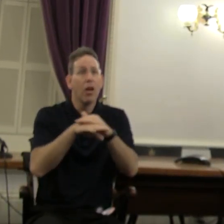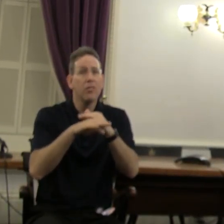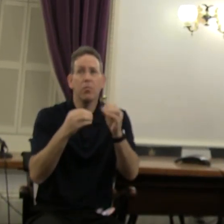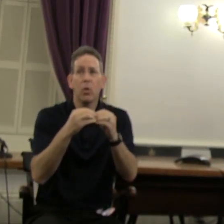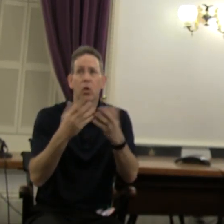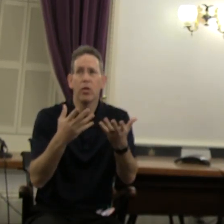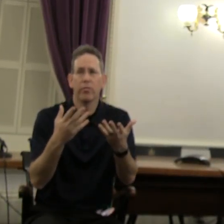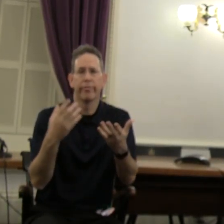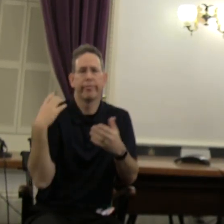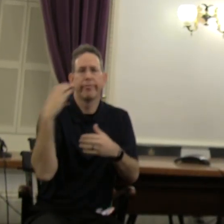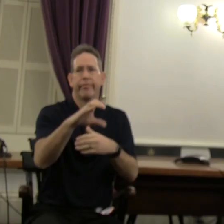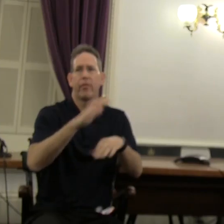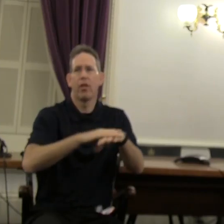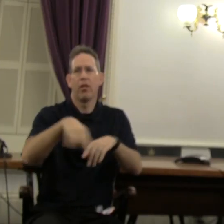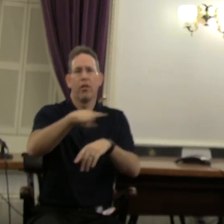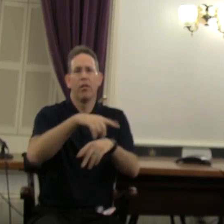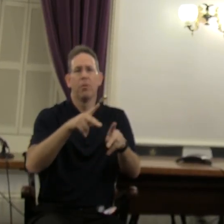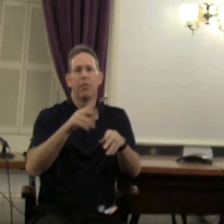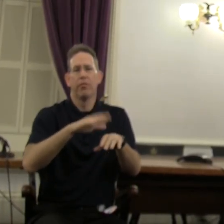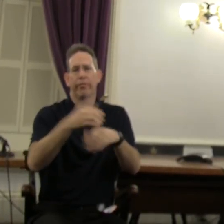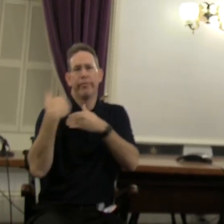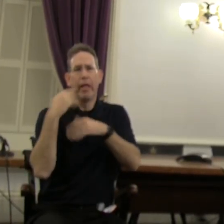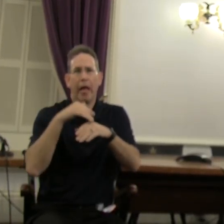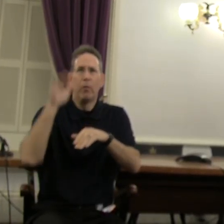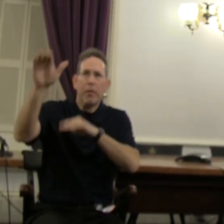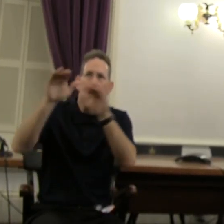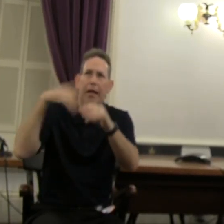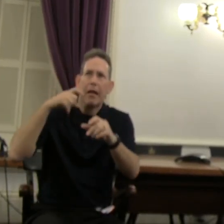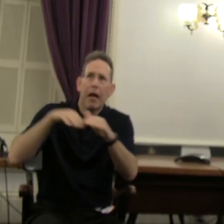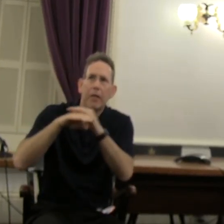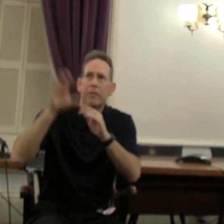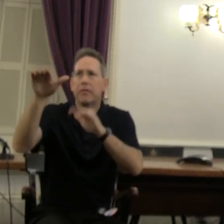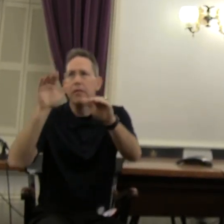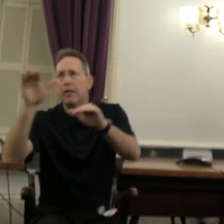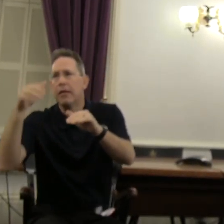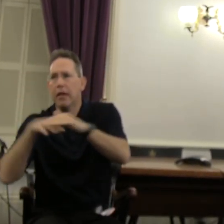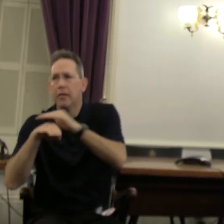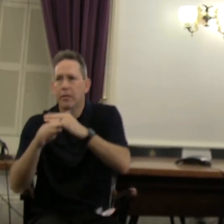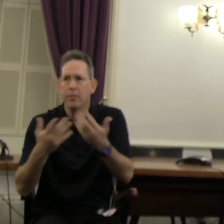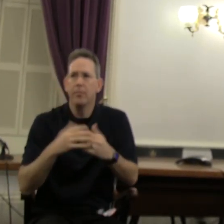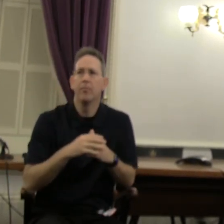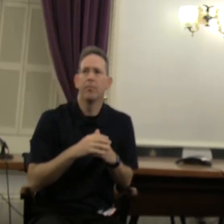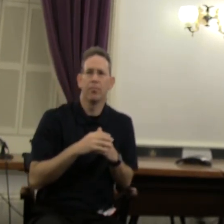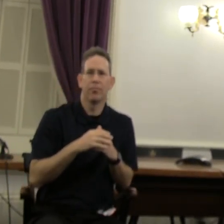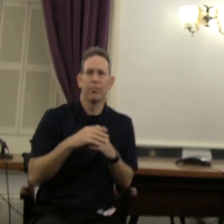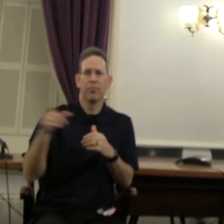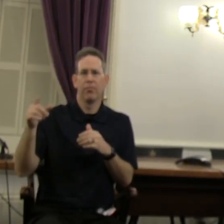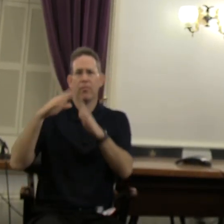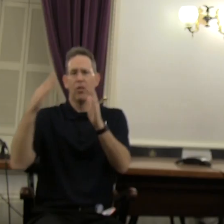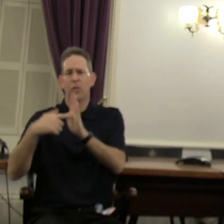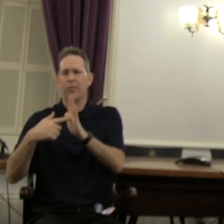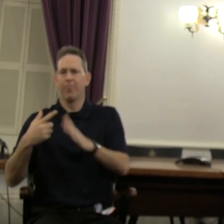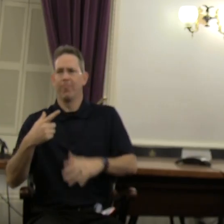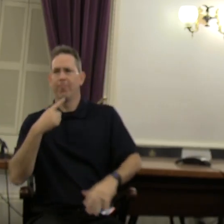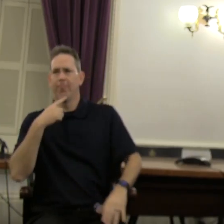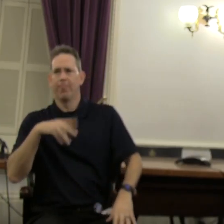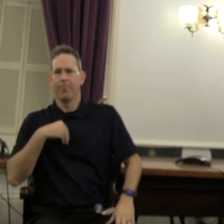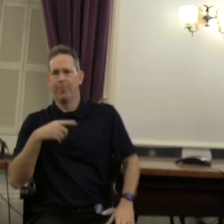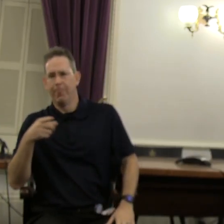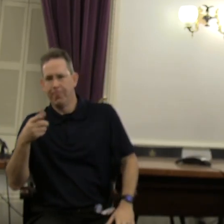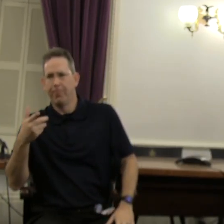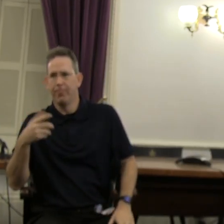burden for public places like restaurants to accommodate. It kind of put the burden more on someone with disability to make the point that